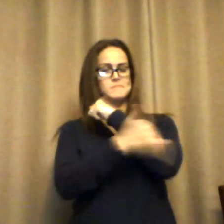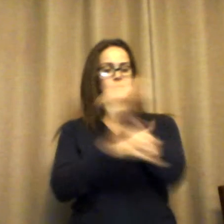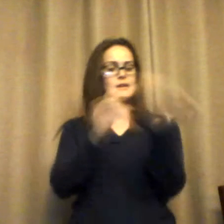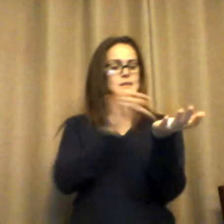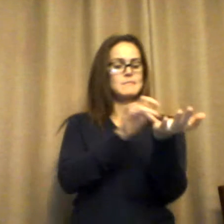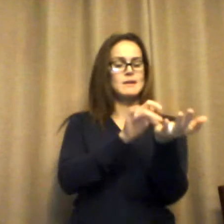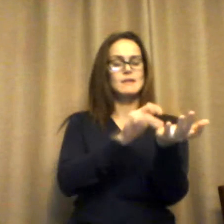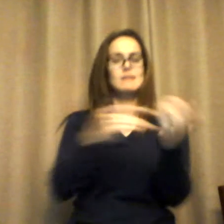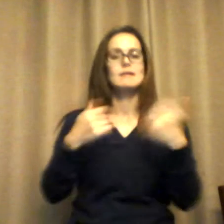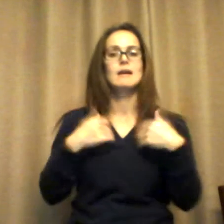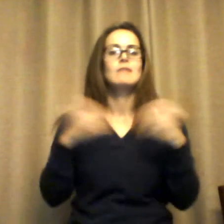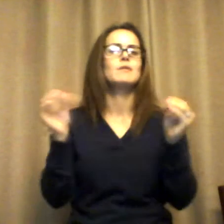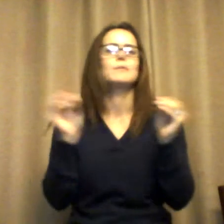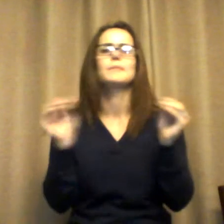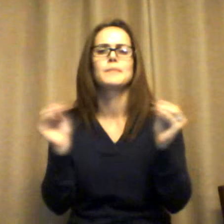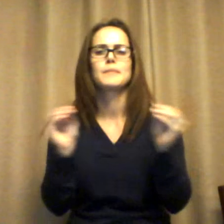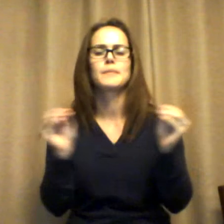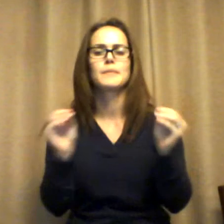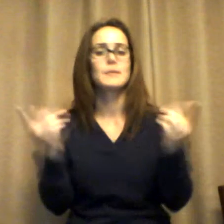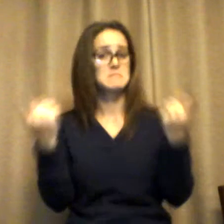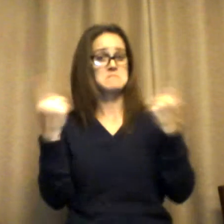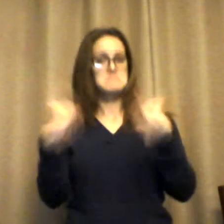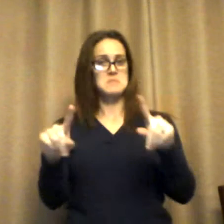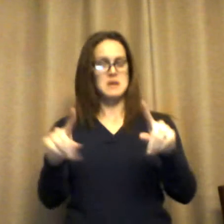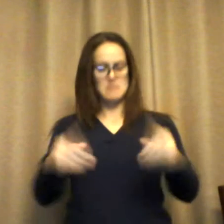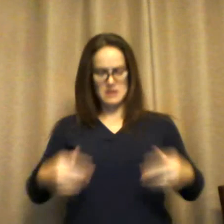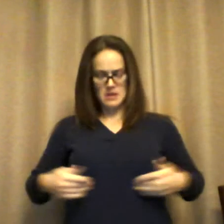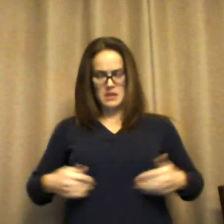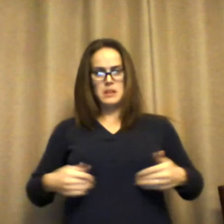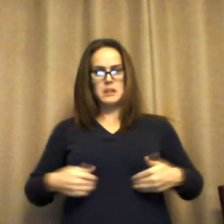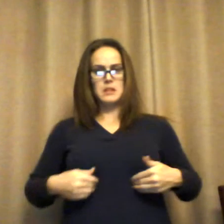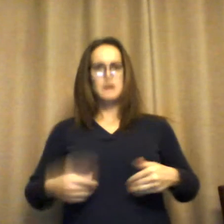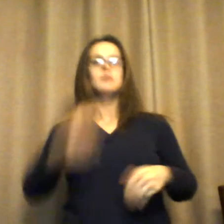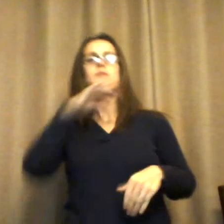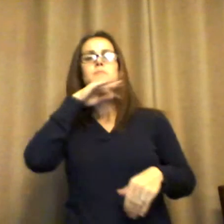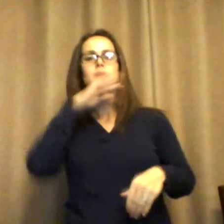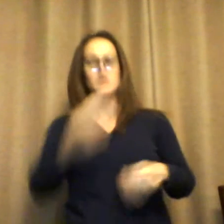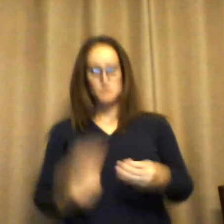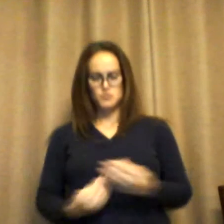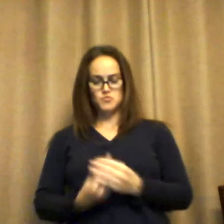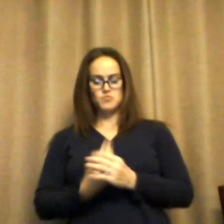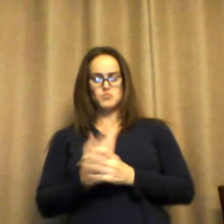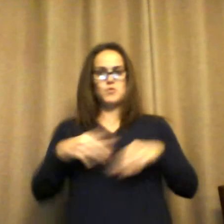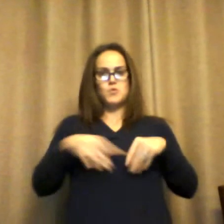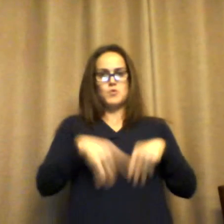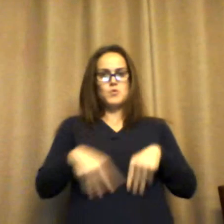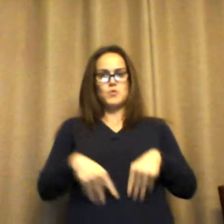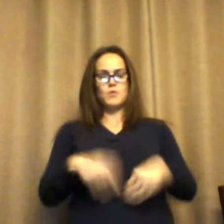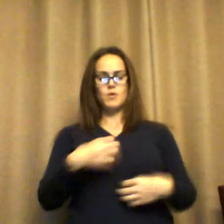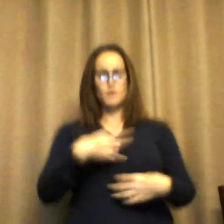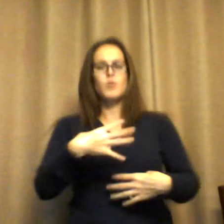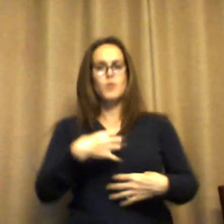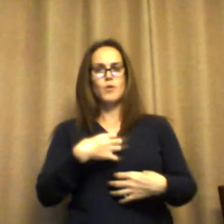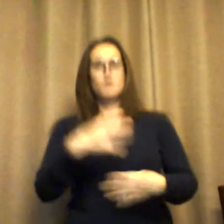occurs when bacteria infect the lungs and can manifest as coughing with bloody mucus. Sometimes an opportunistic infection can